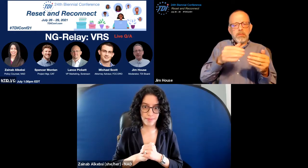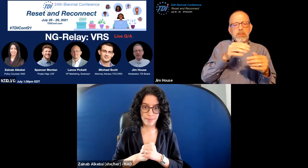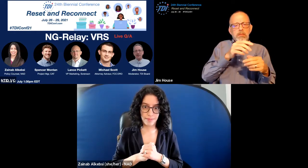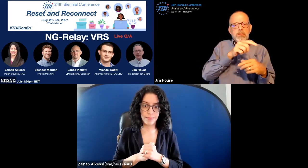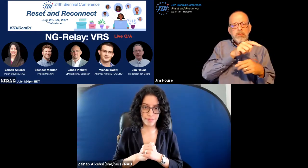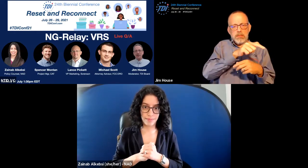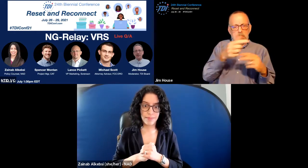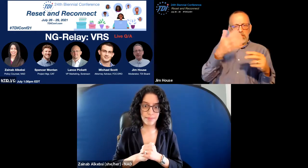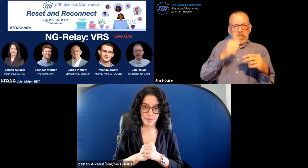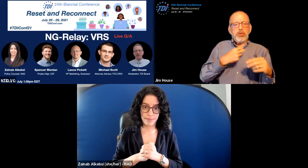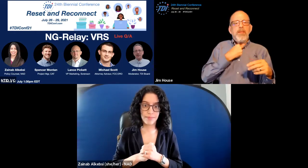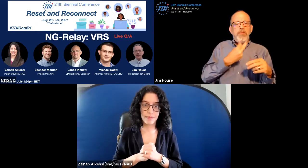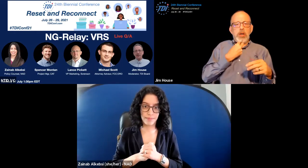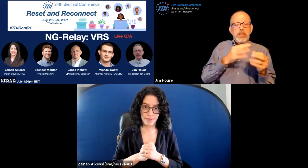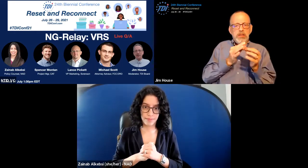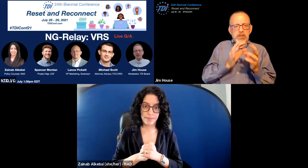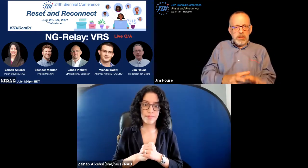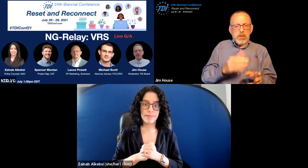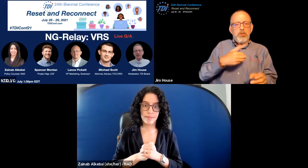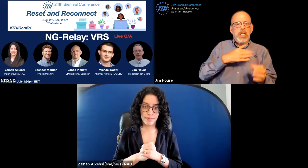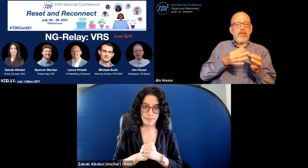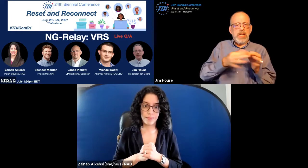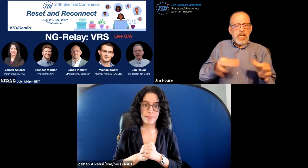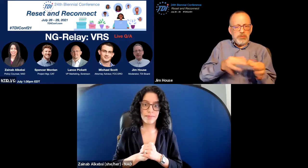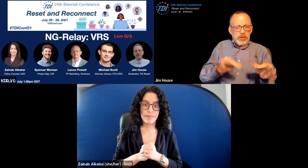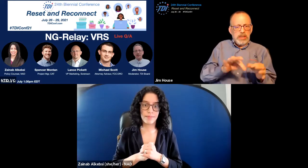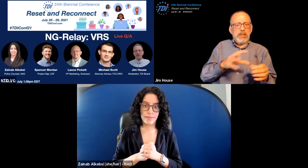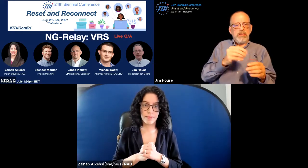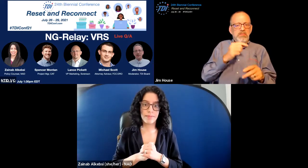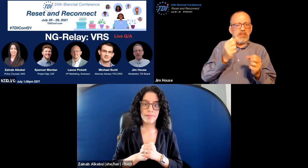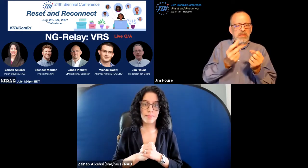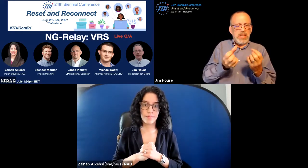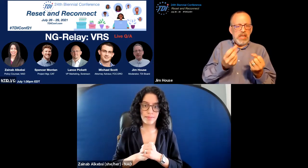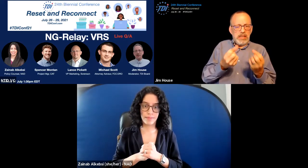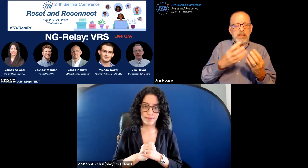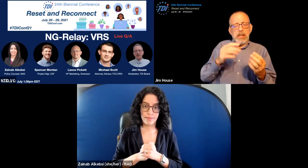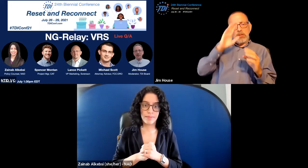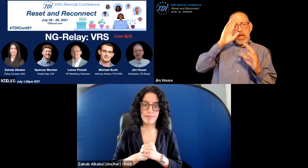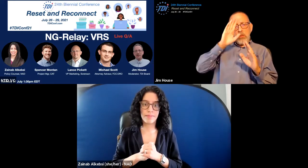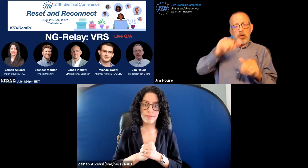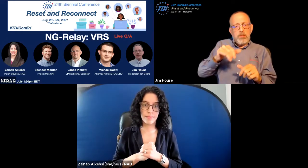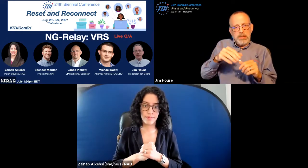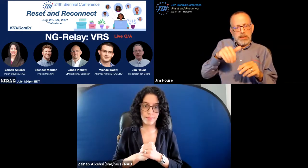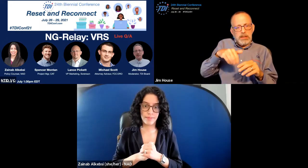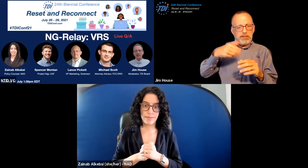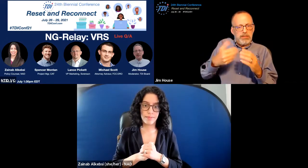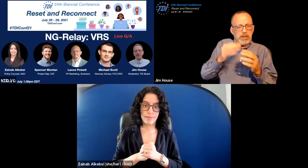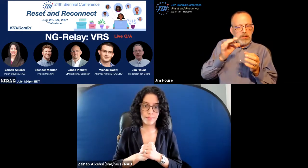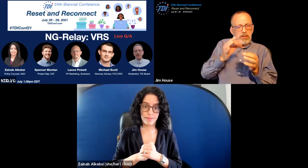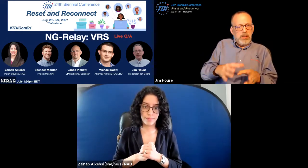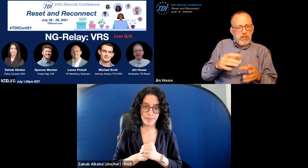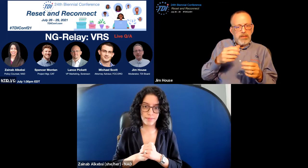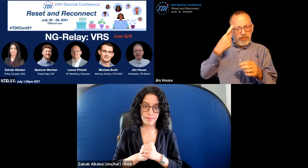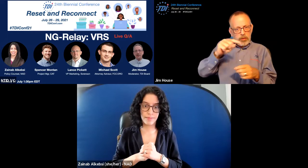Okay, well, we'll just go ahead because we have the voice interpreter and then we have the captioning. And then you can go ahead